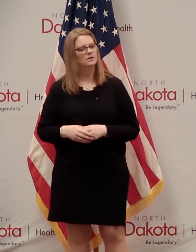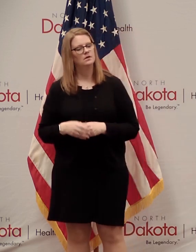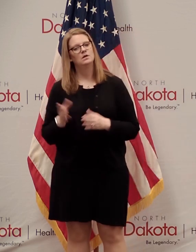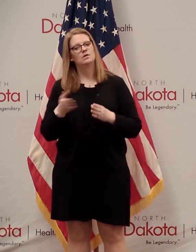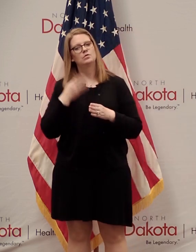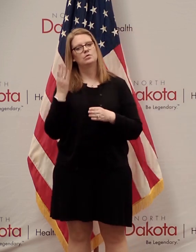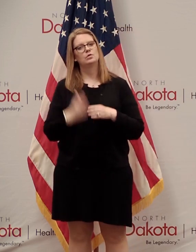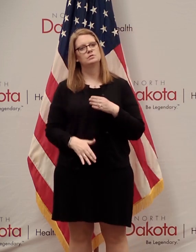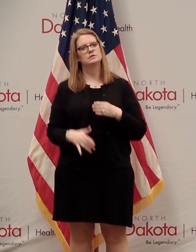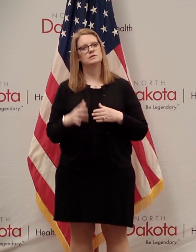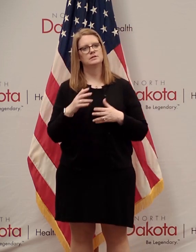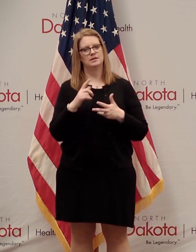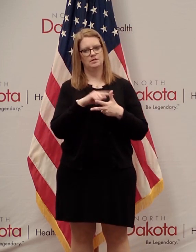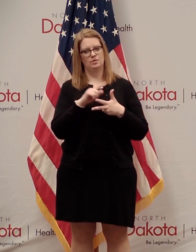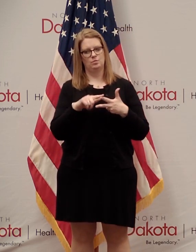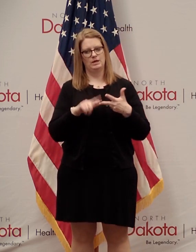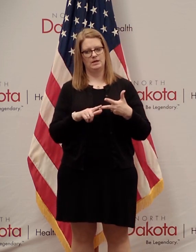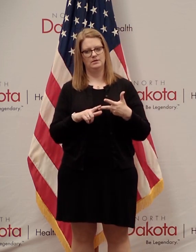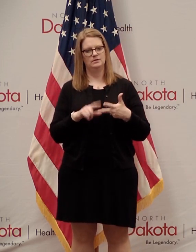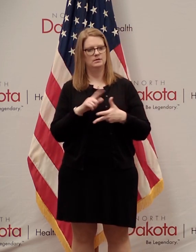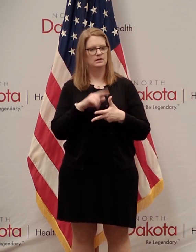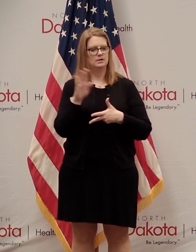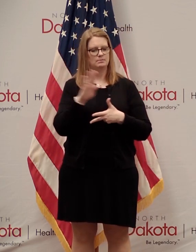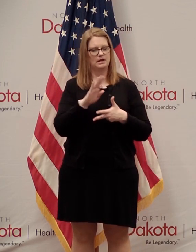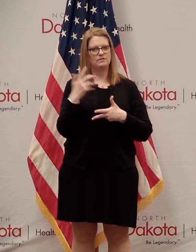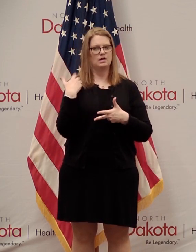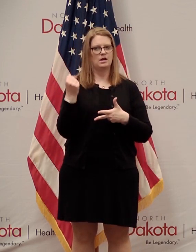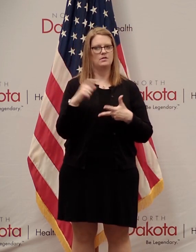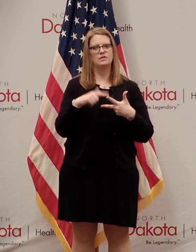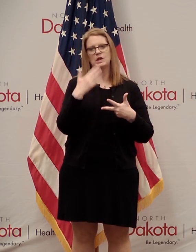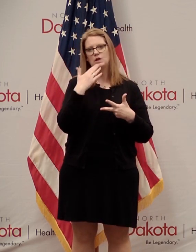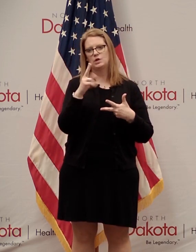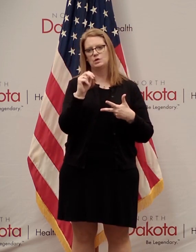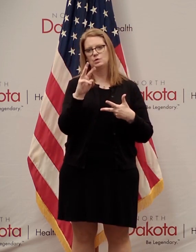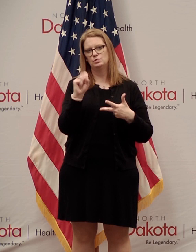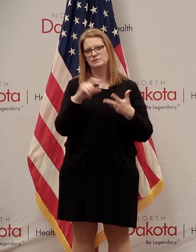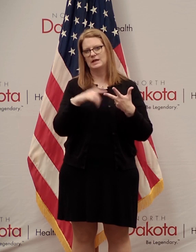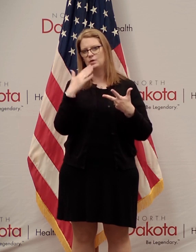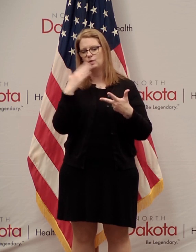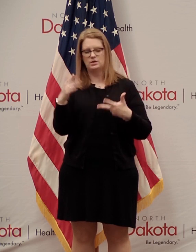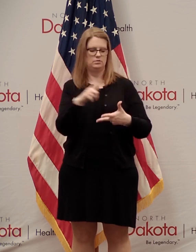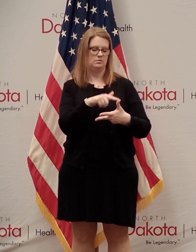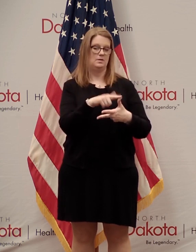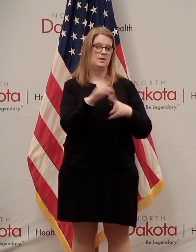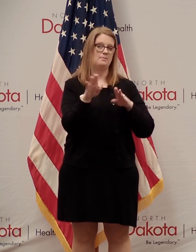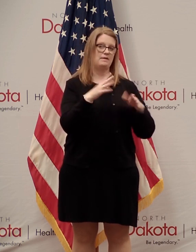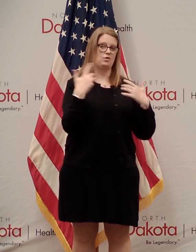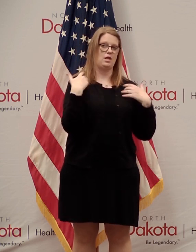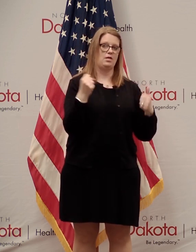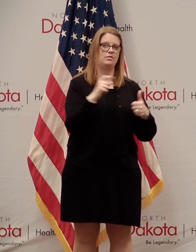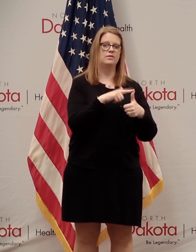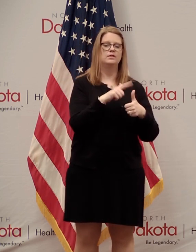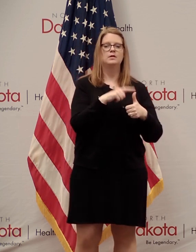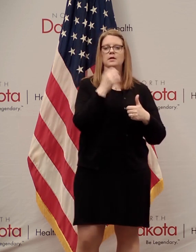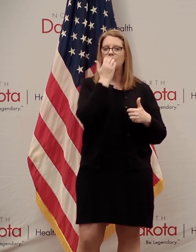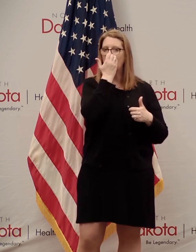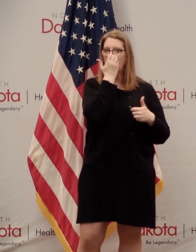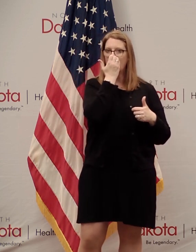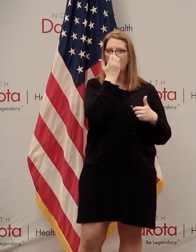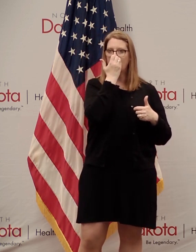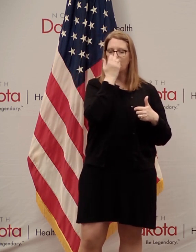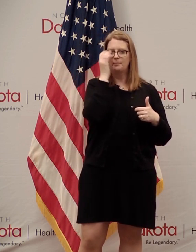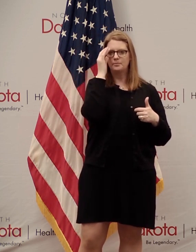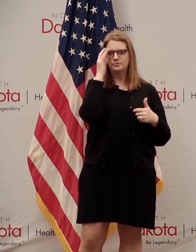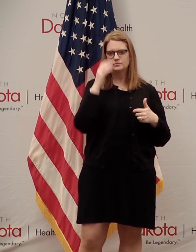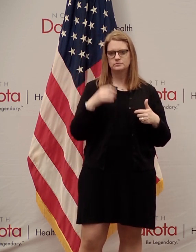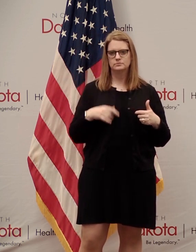closing three segments, we've got behavioral health, good news, and gratitude. Behavioral health update. Of course, we know that the